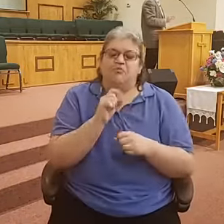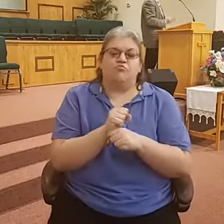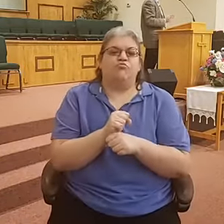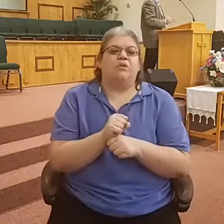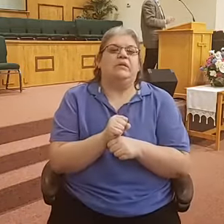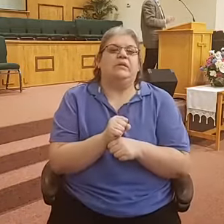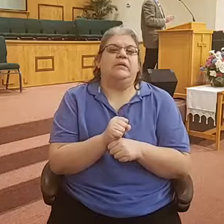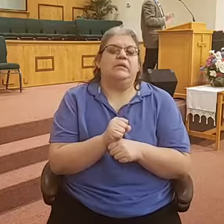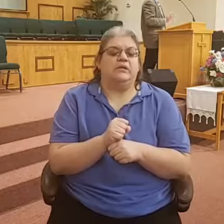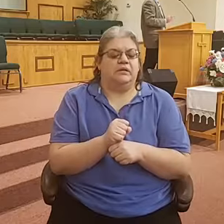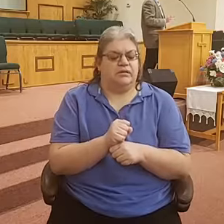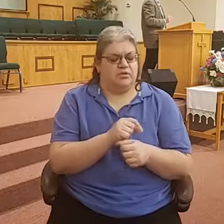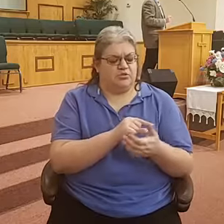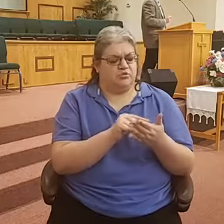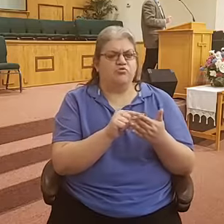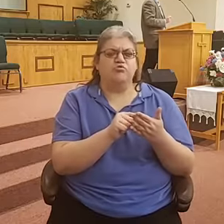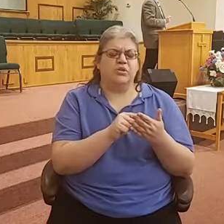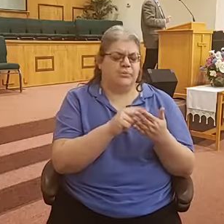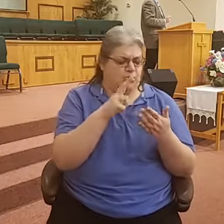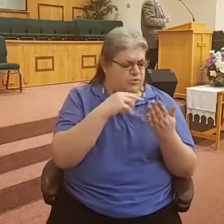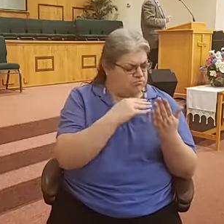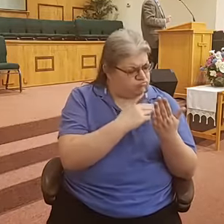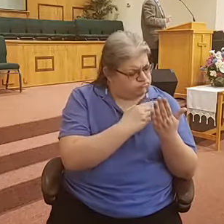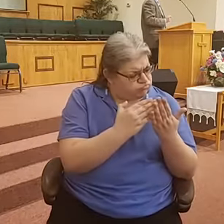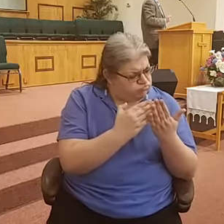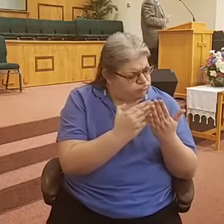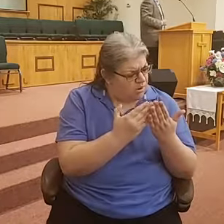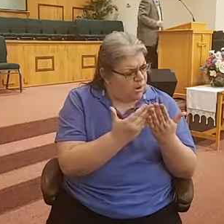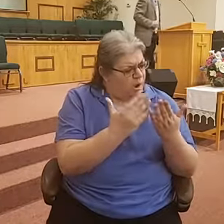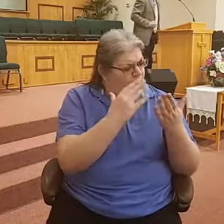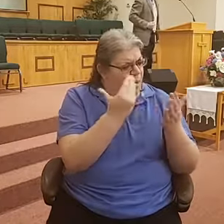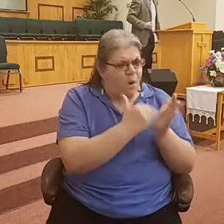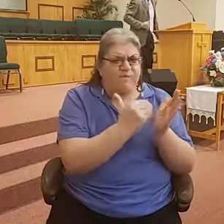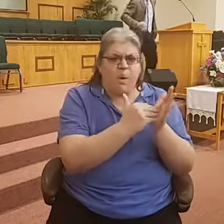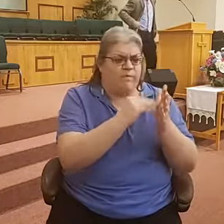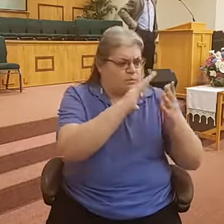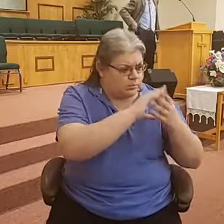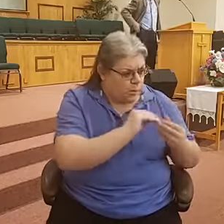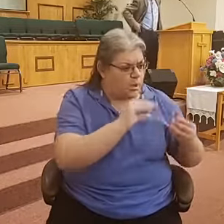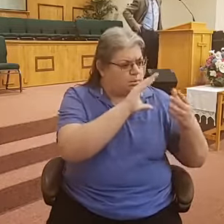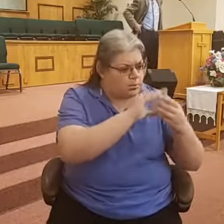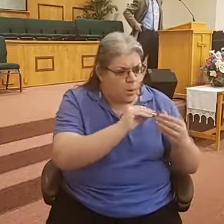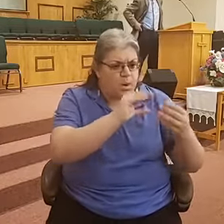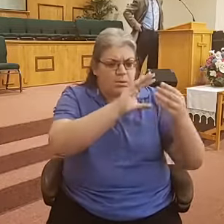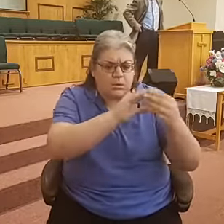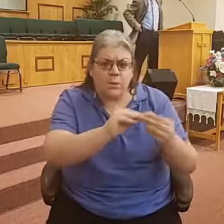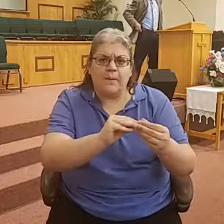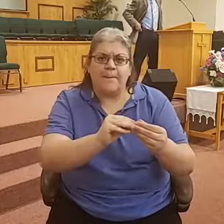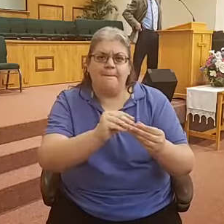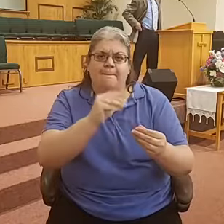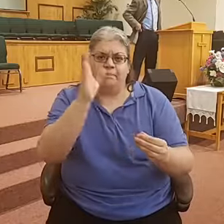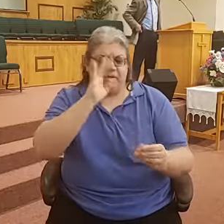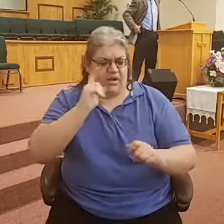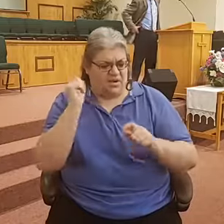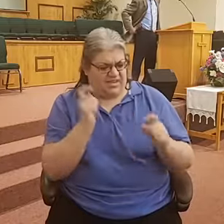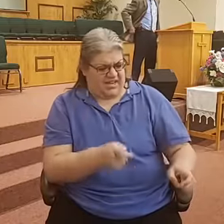Over and over throughout the scriptures, we read of people who God gave them strange